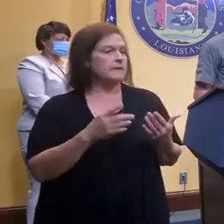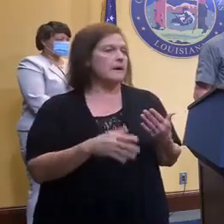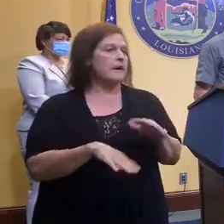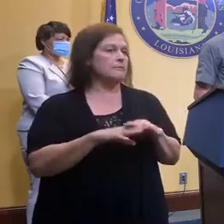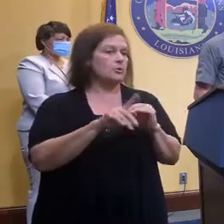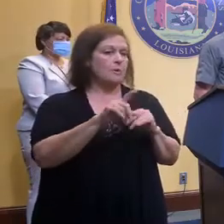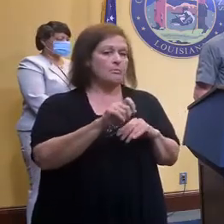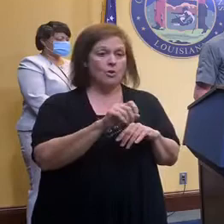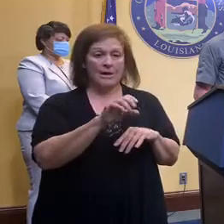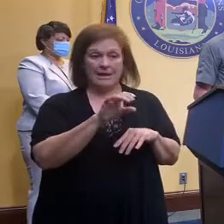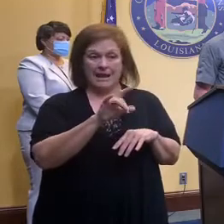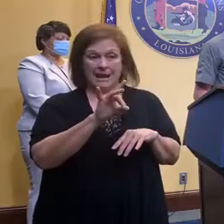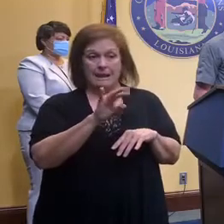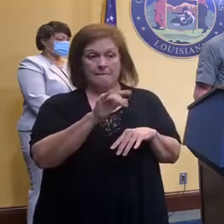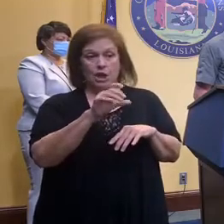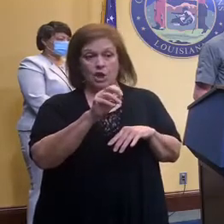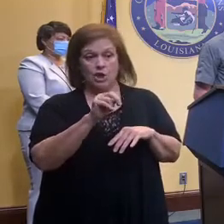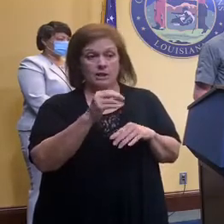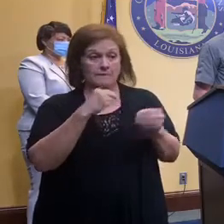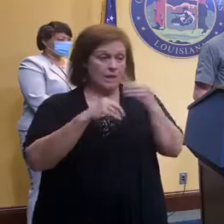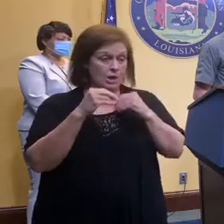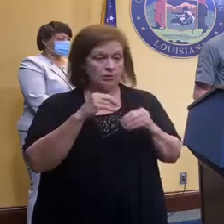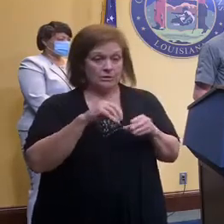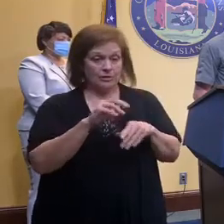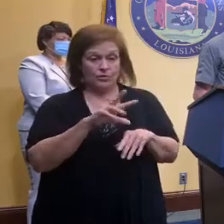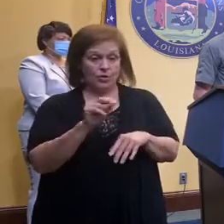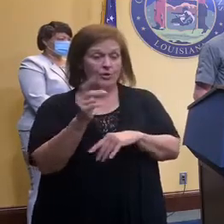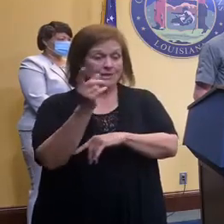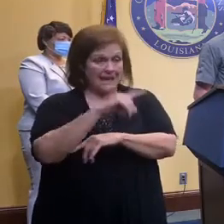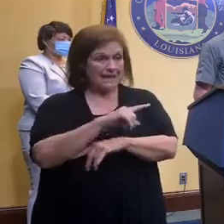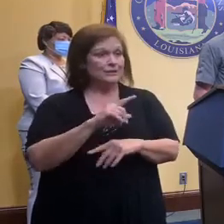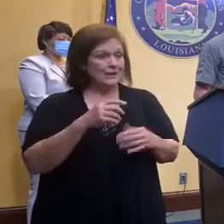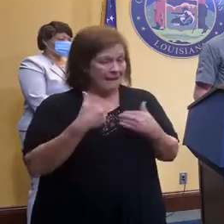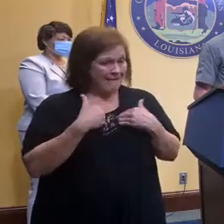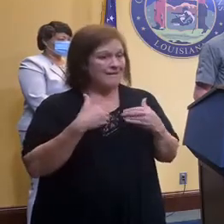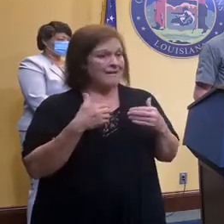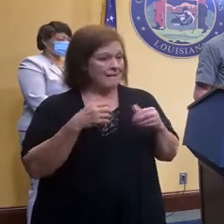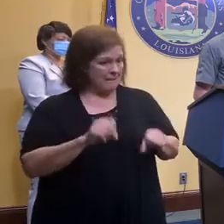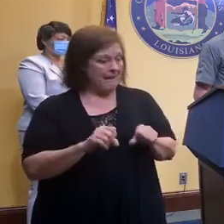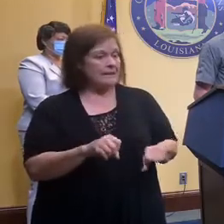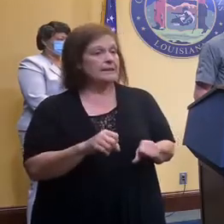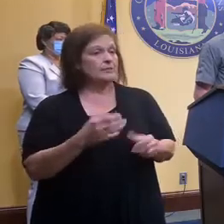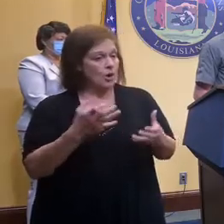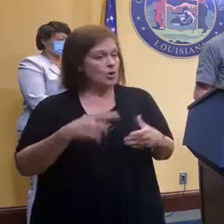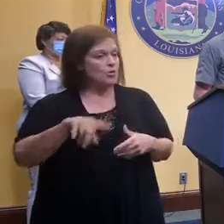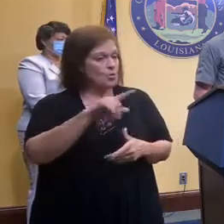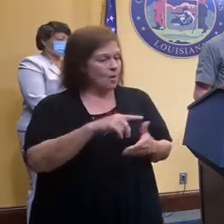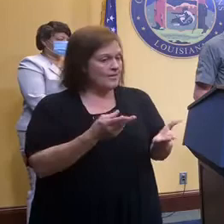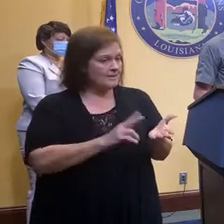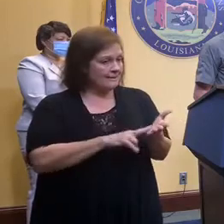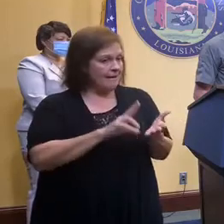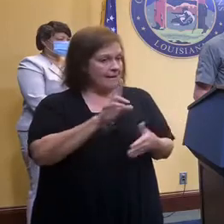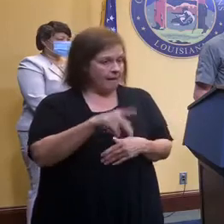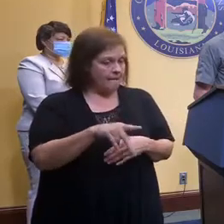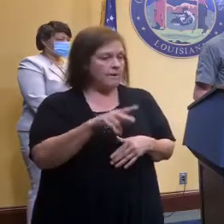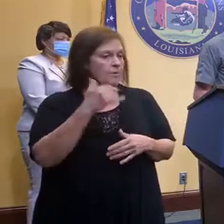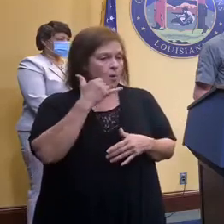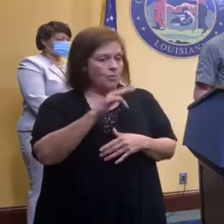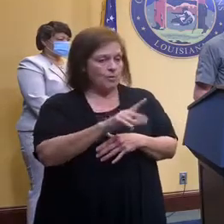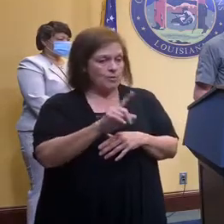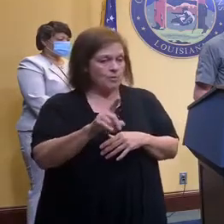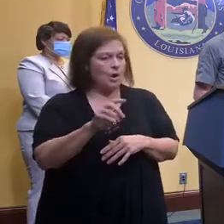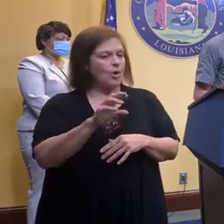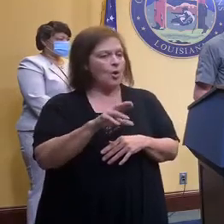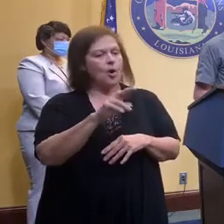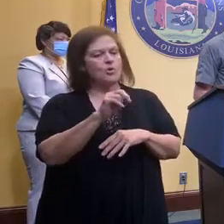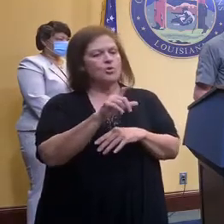1.8 million meals in 30 days. So there is capacity there. We want people to sign up. Please call 311 or again, go online